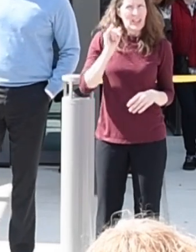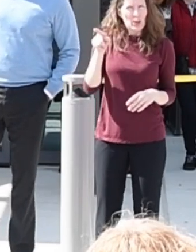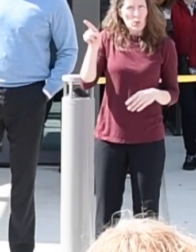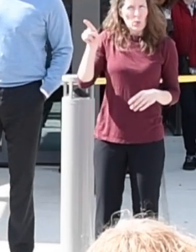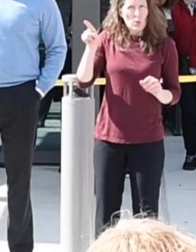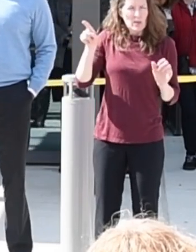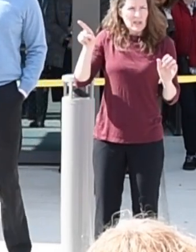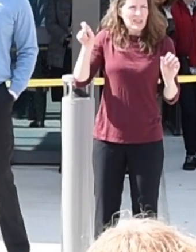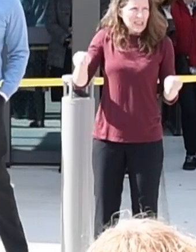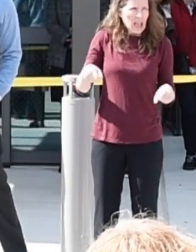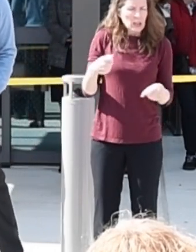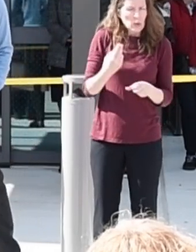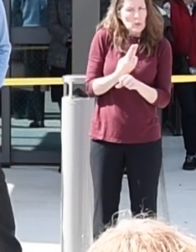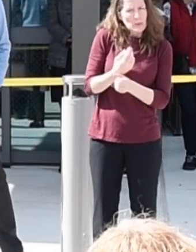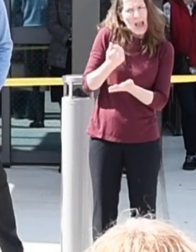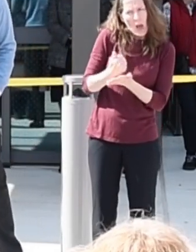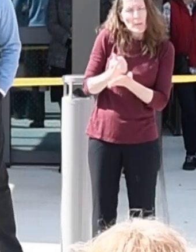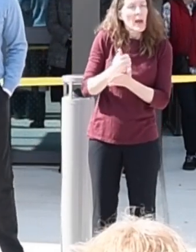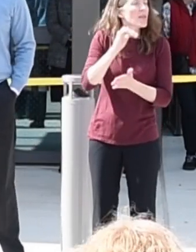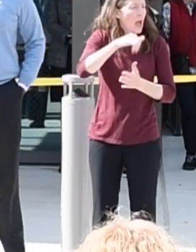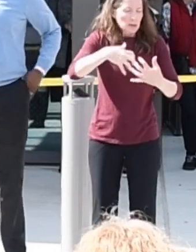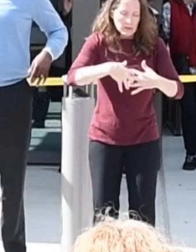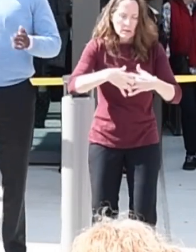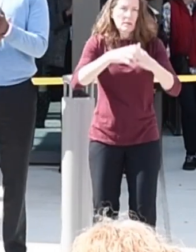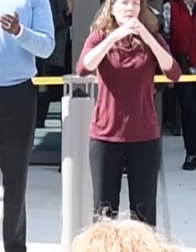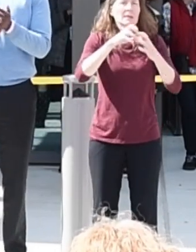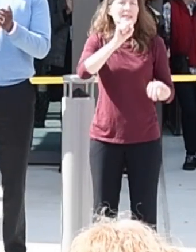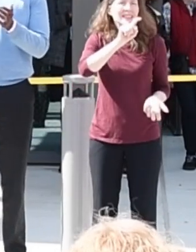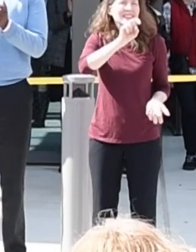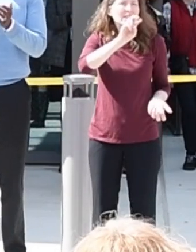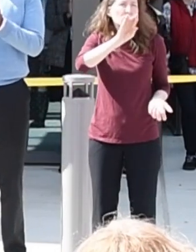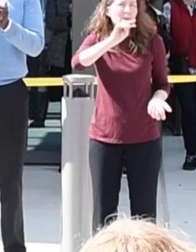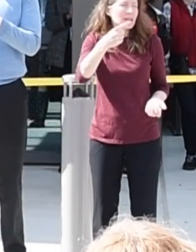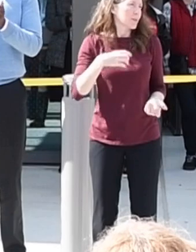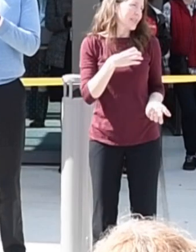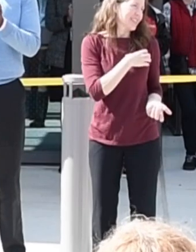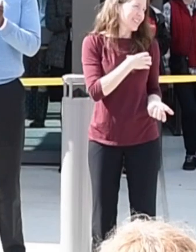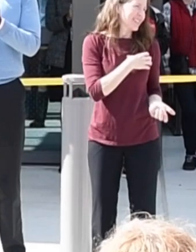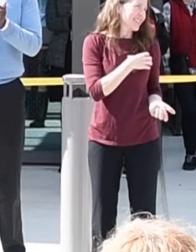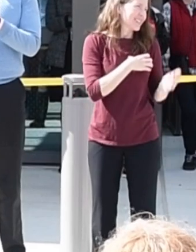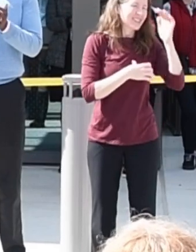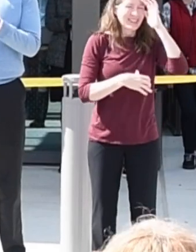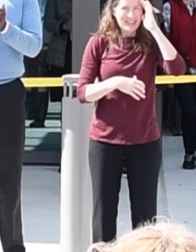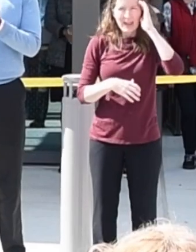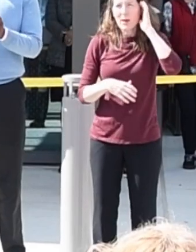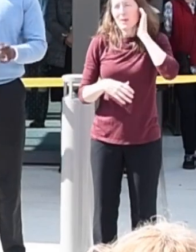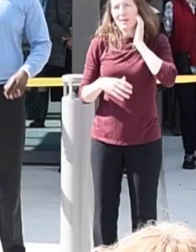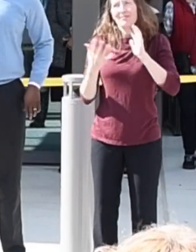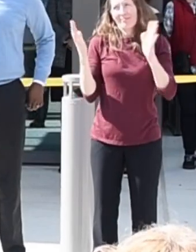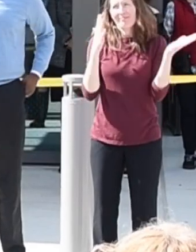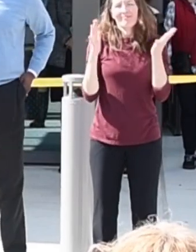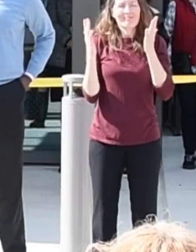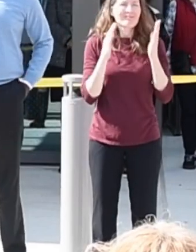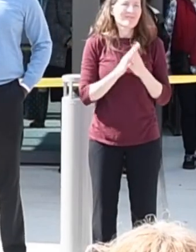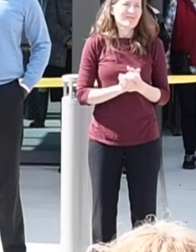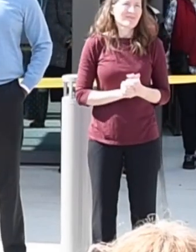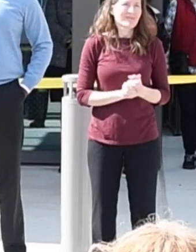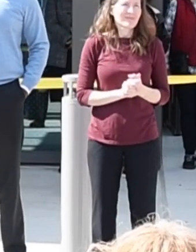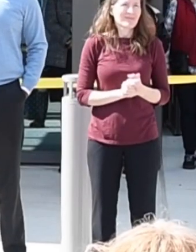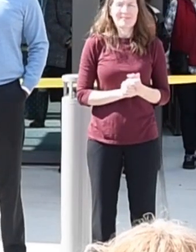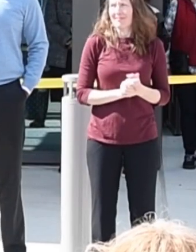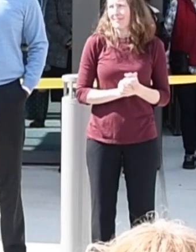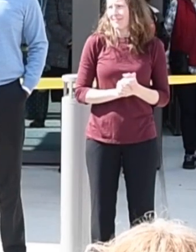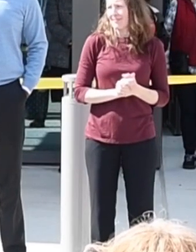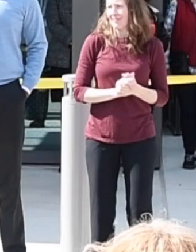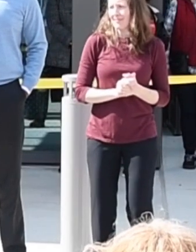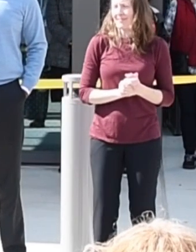the birth of the steering committee. So yeah. Last but not least, I just want to call